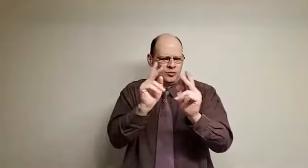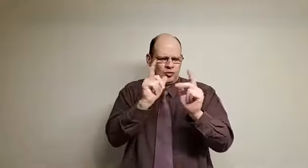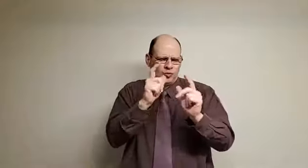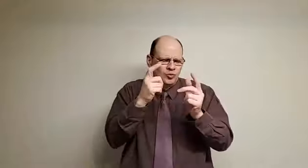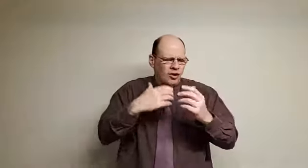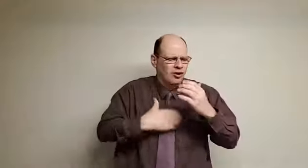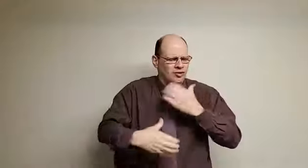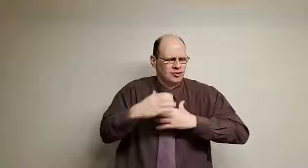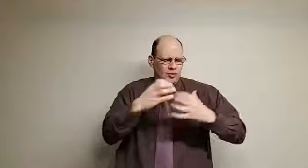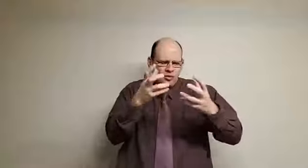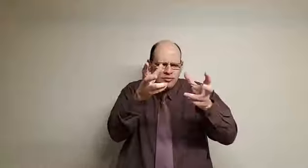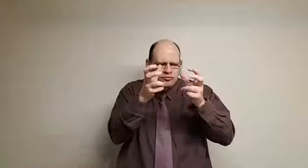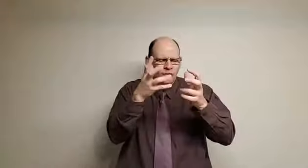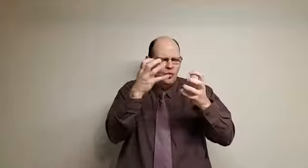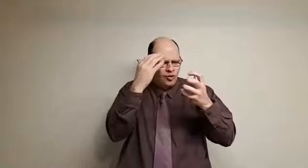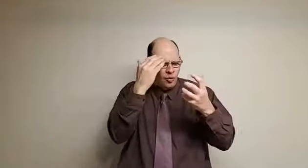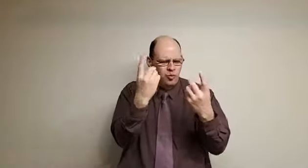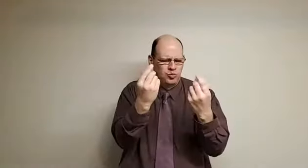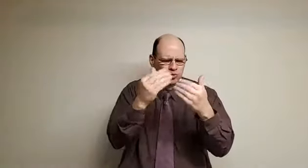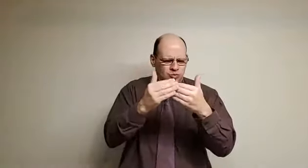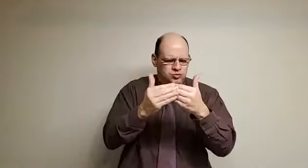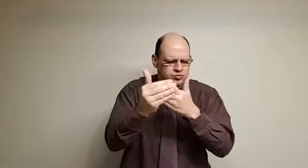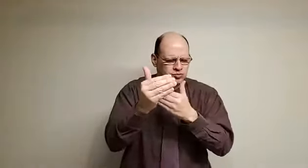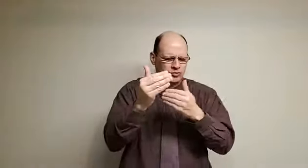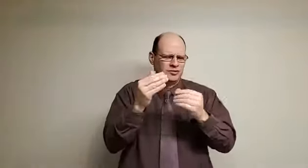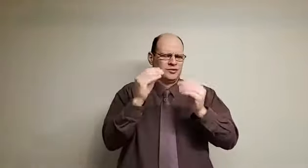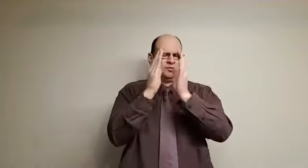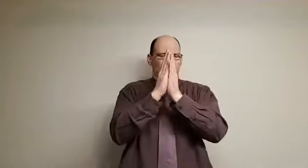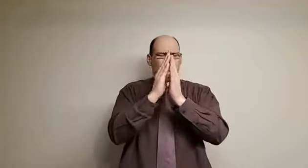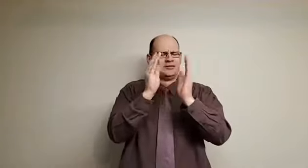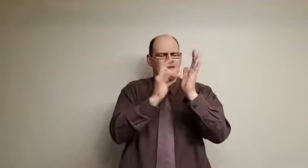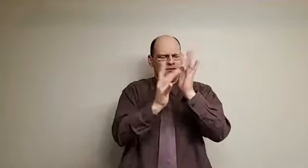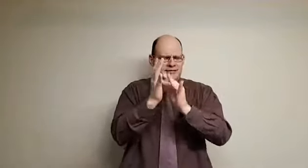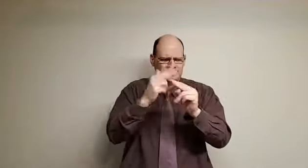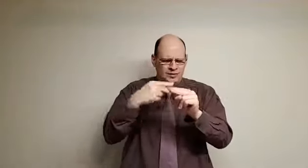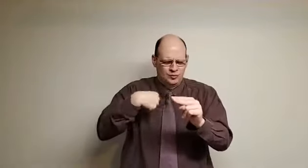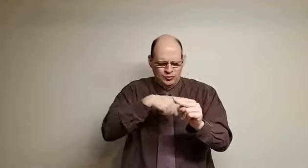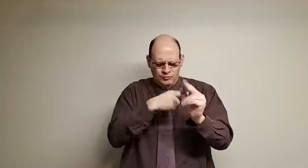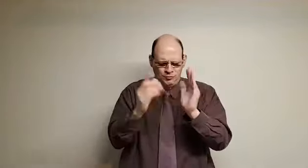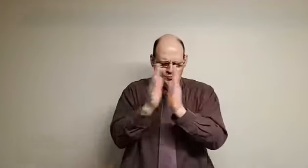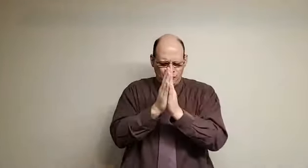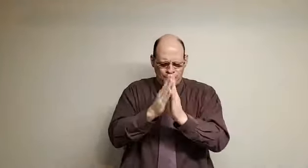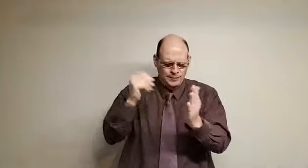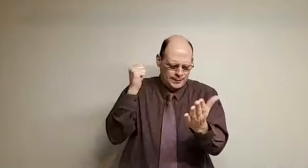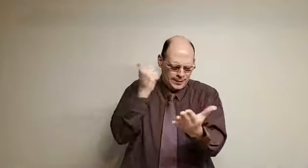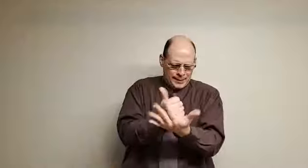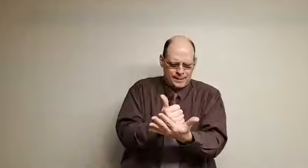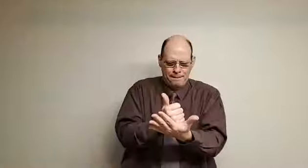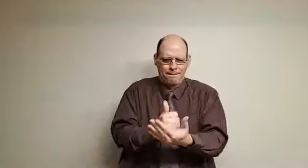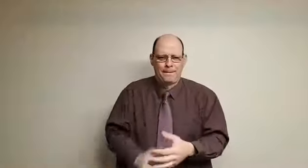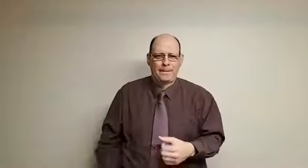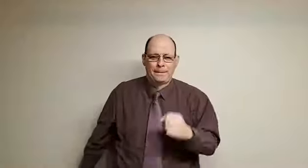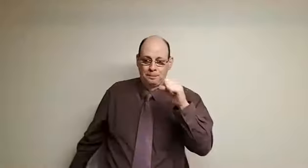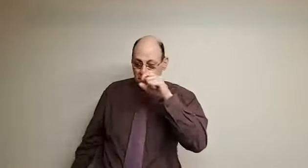me lord that those that are hungry would find your word we pray your anointing in Jesus